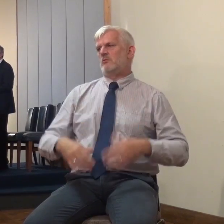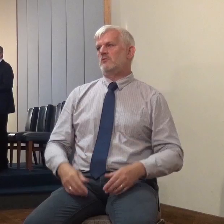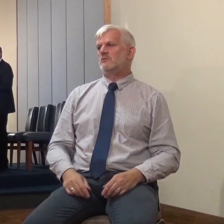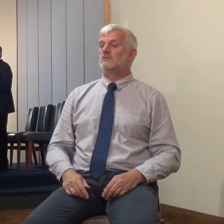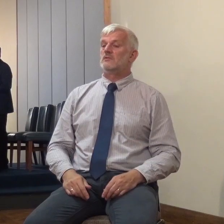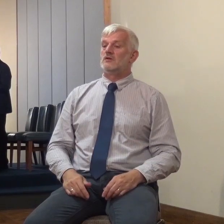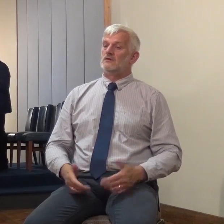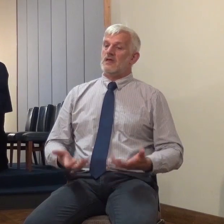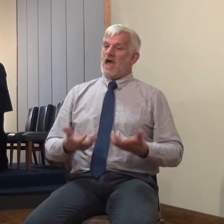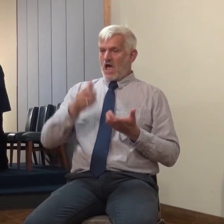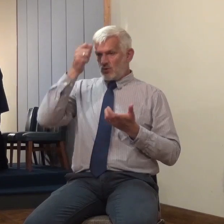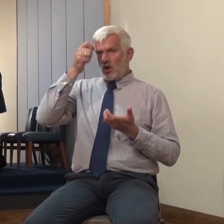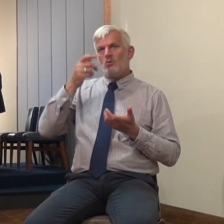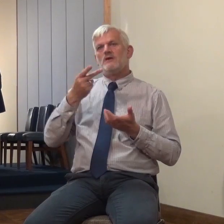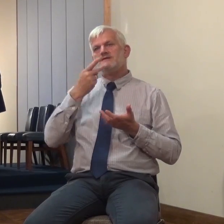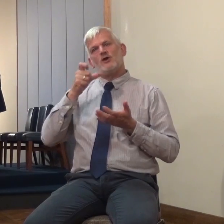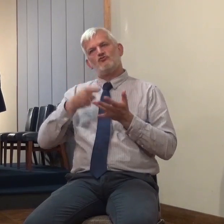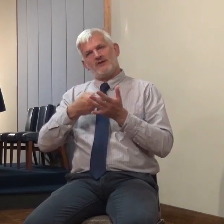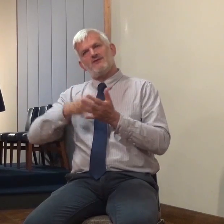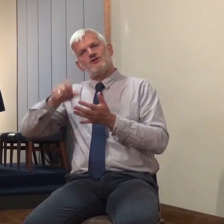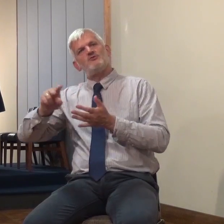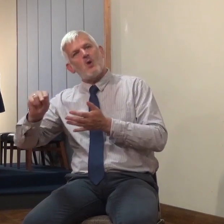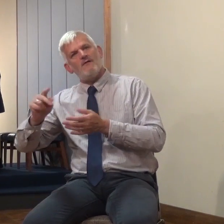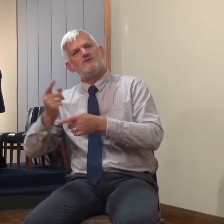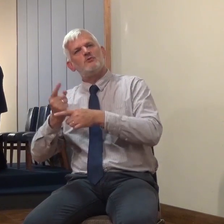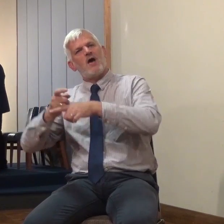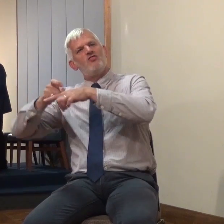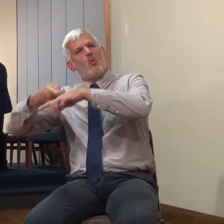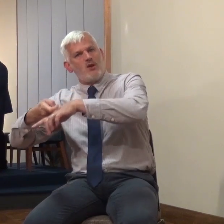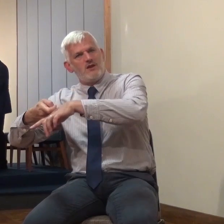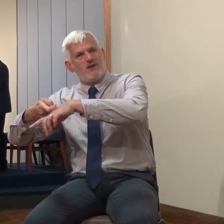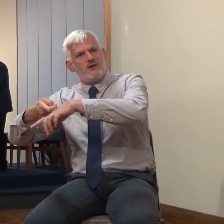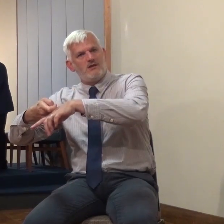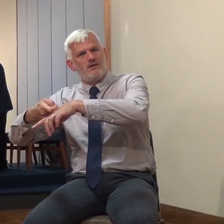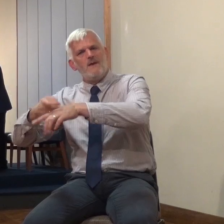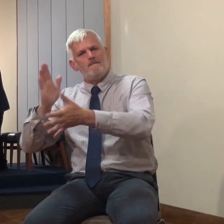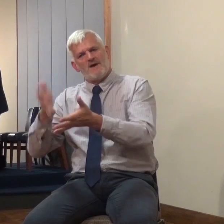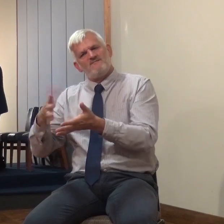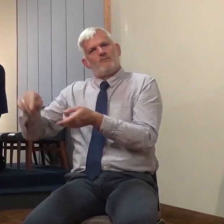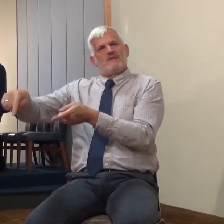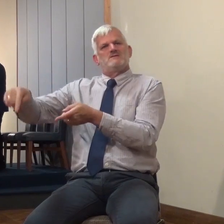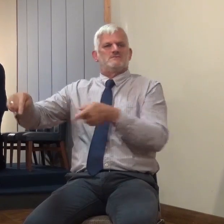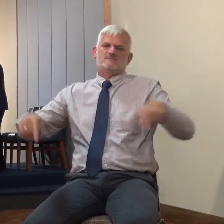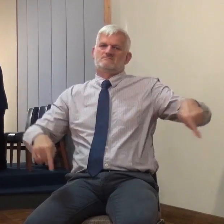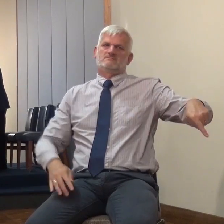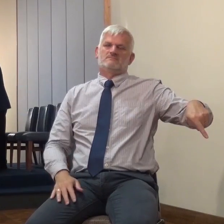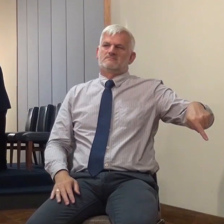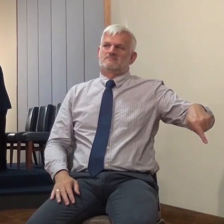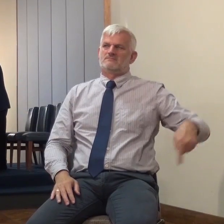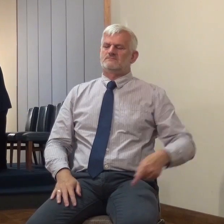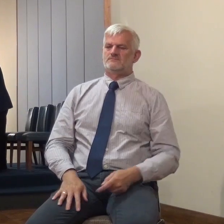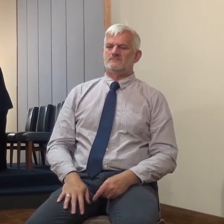12 for his thorn in the flesh. But before we leave this, just another word to briefly look at, which